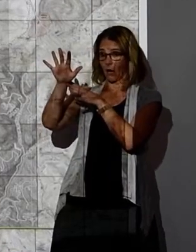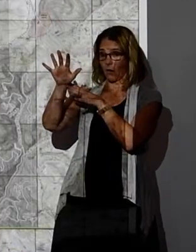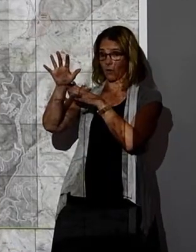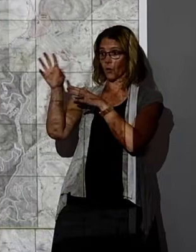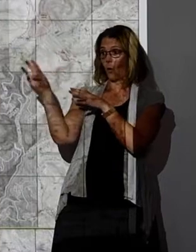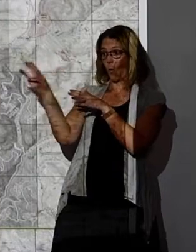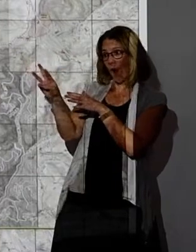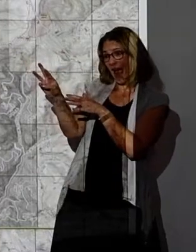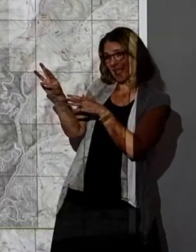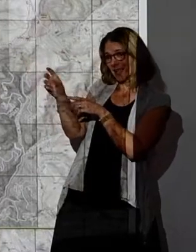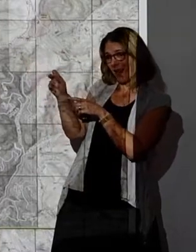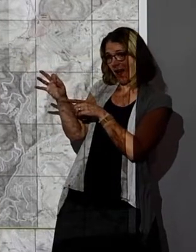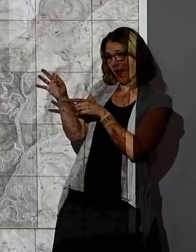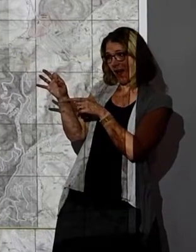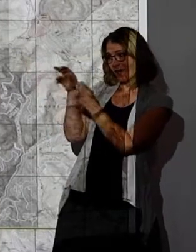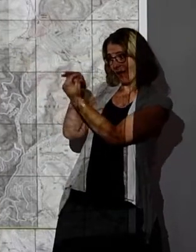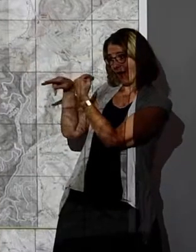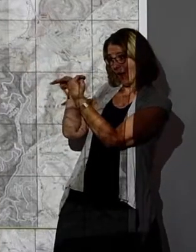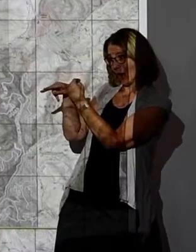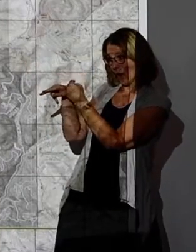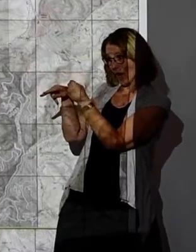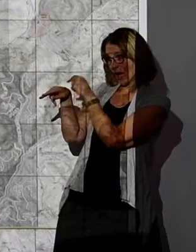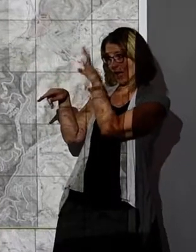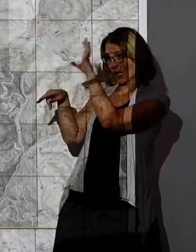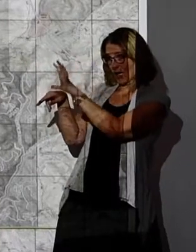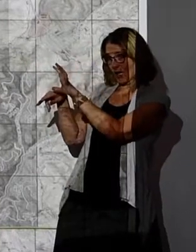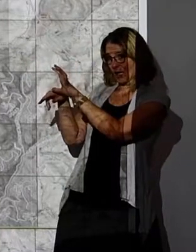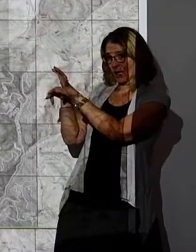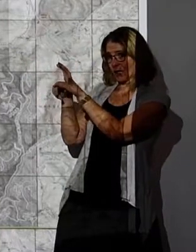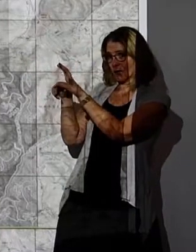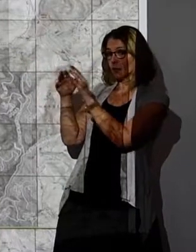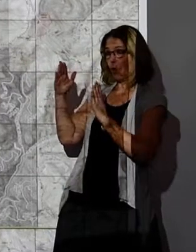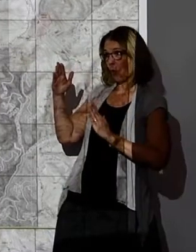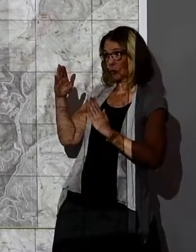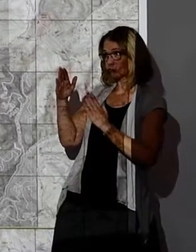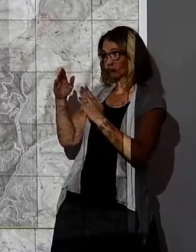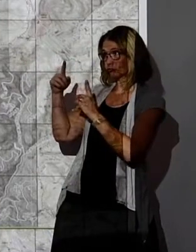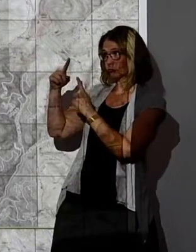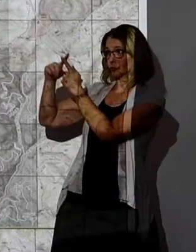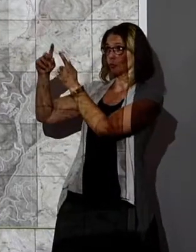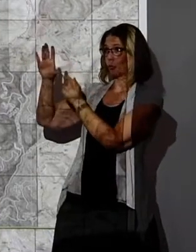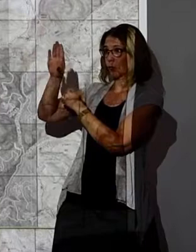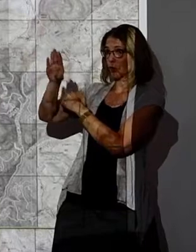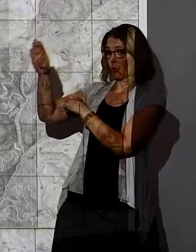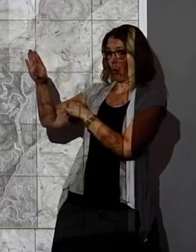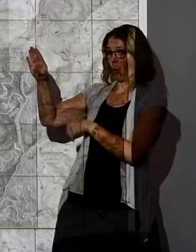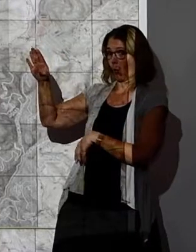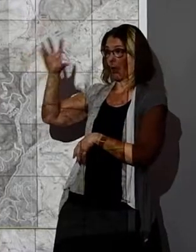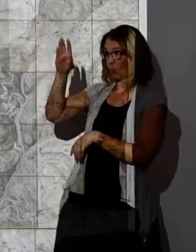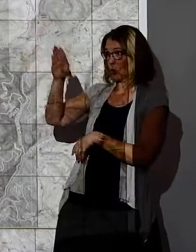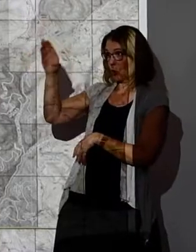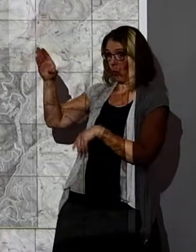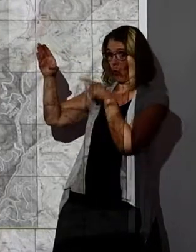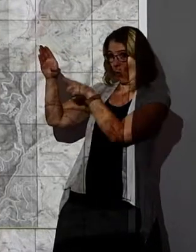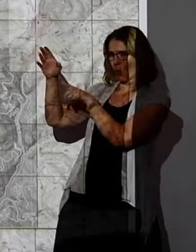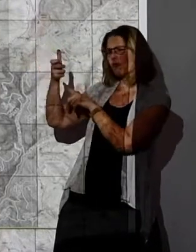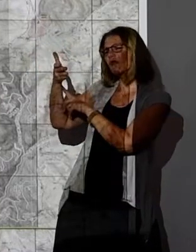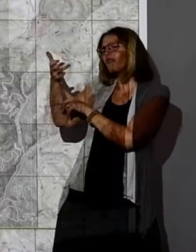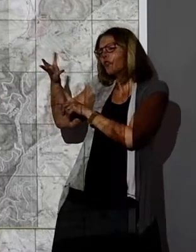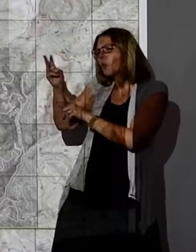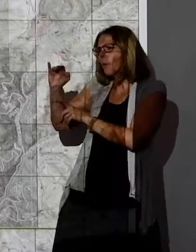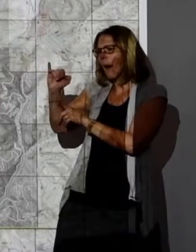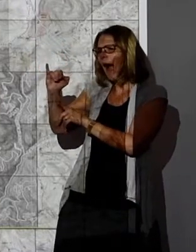highway, and it's aligned, really towards Bridger Bowl. Granted, Bridger Bowl's a few miles